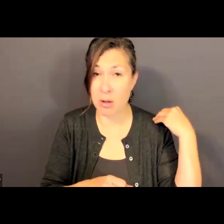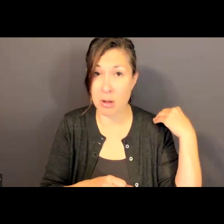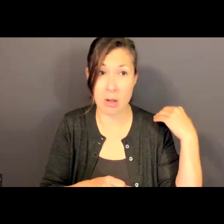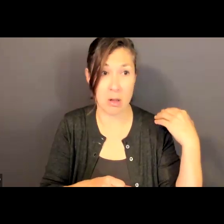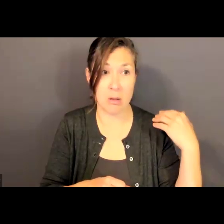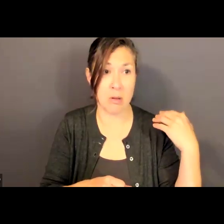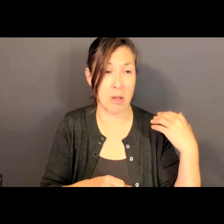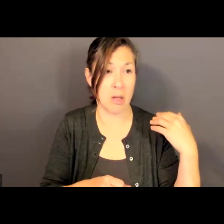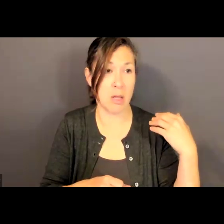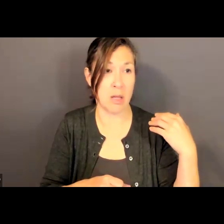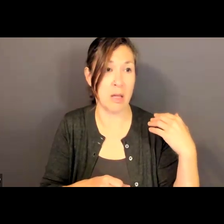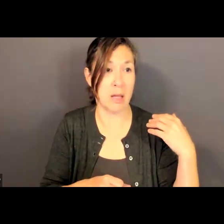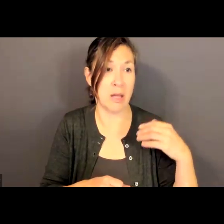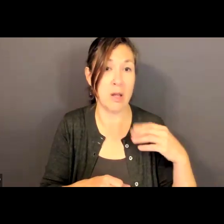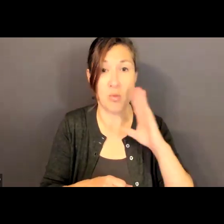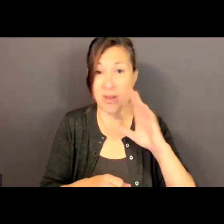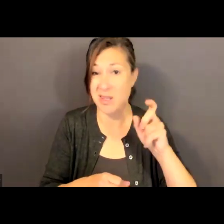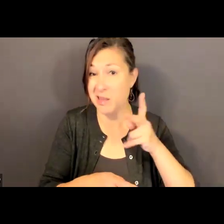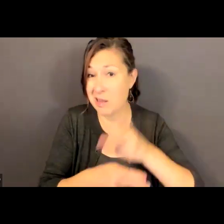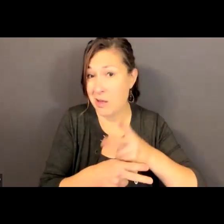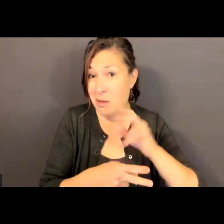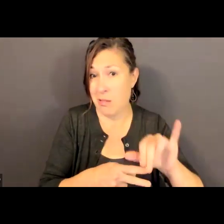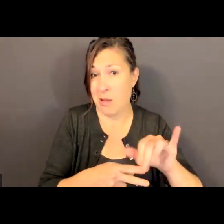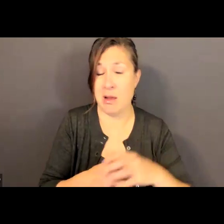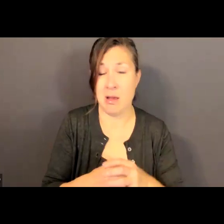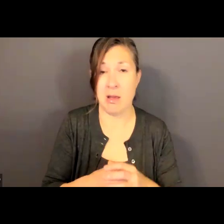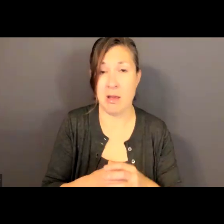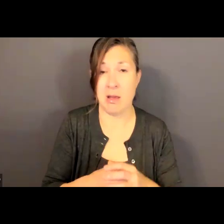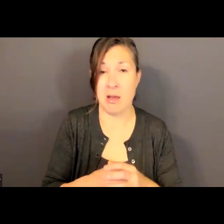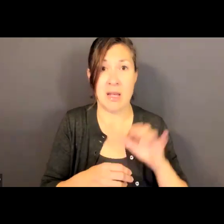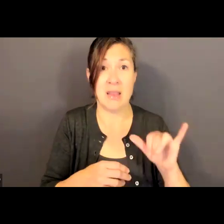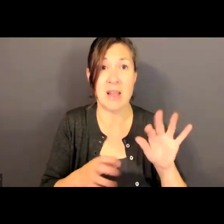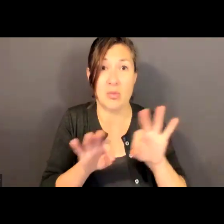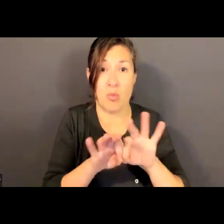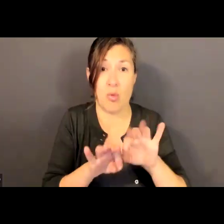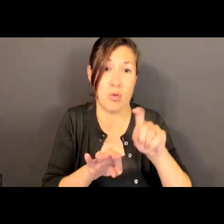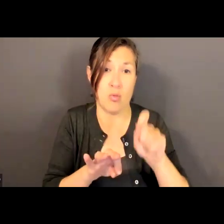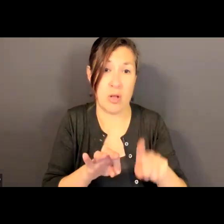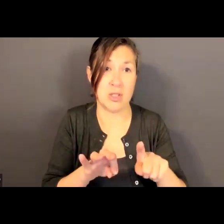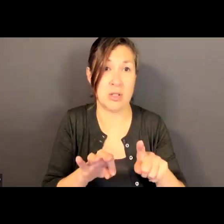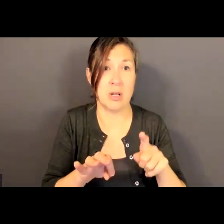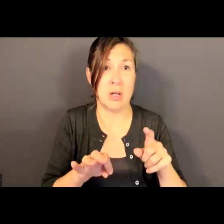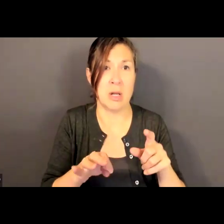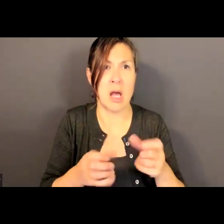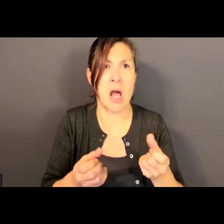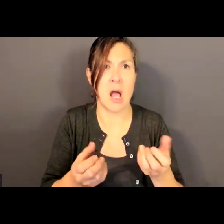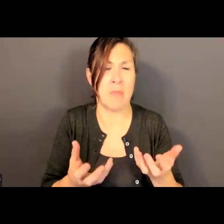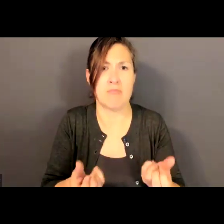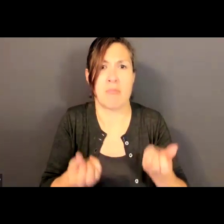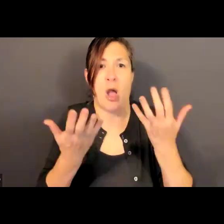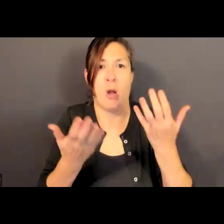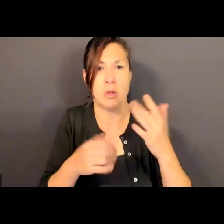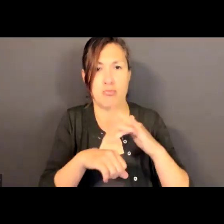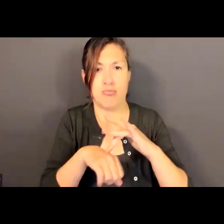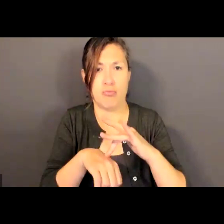this is a resource question. And when we first started this journey, we always said that in the